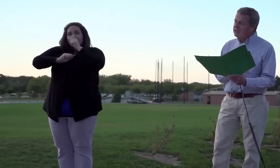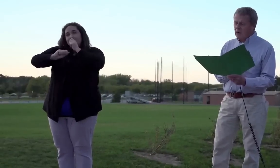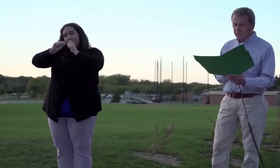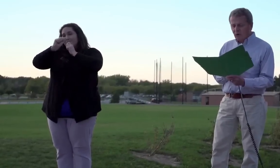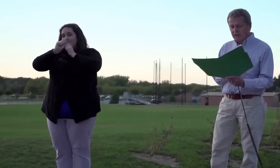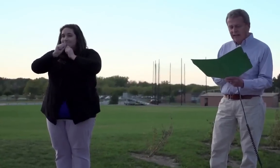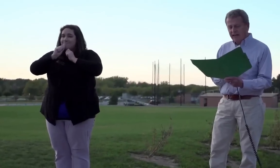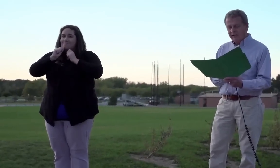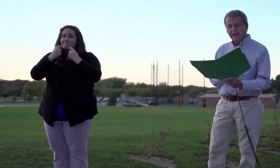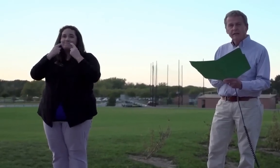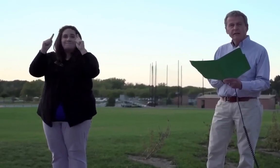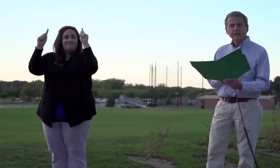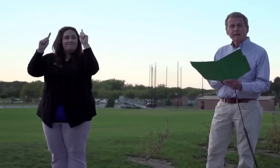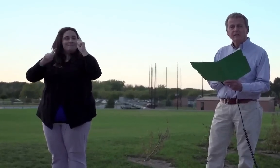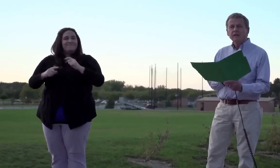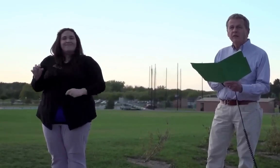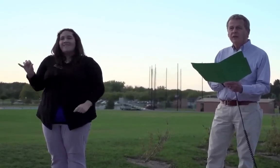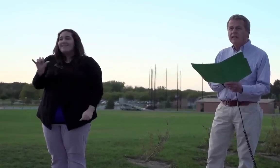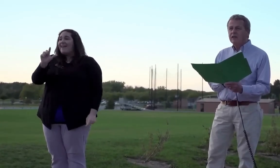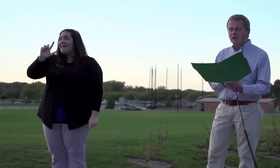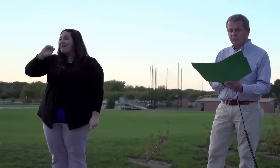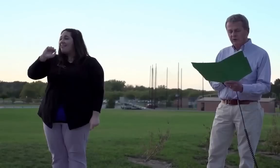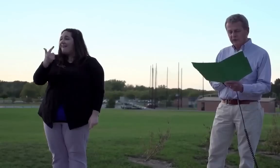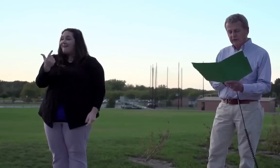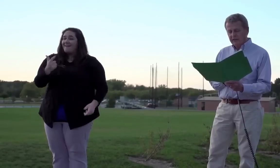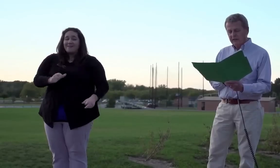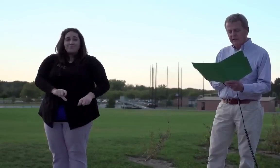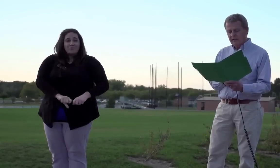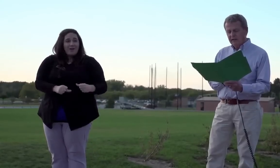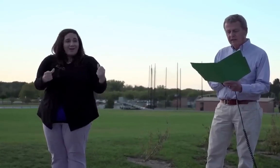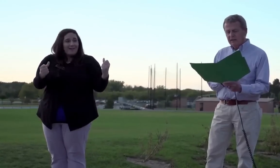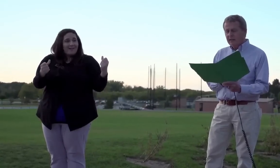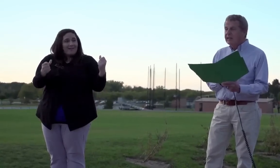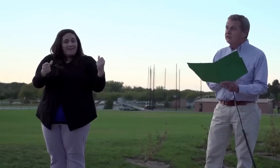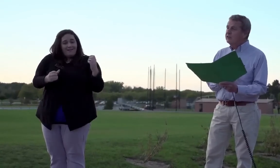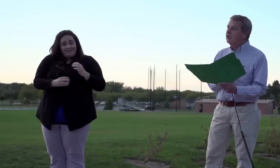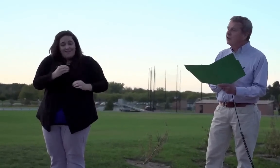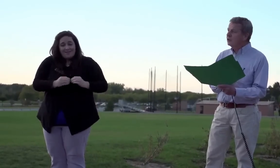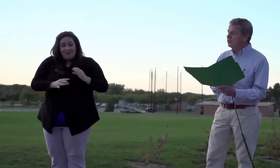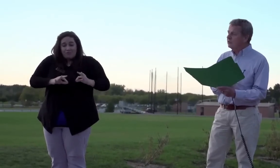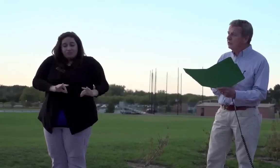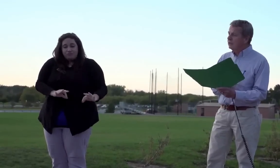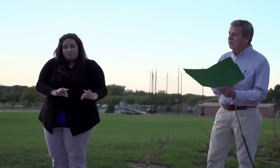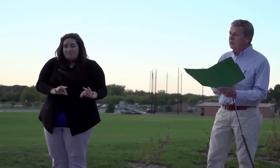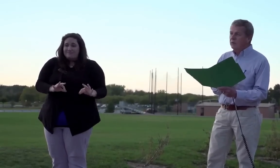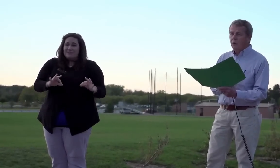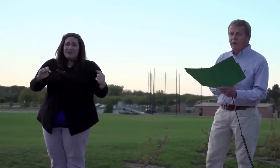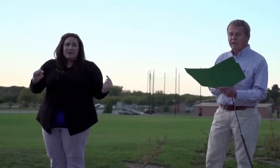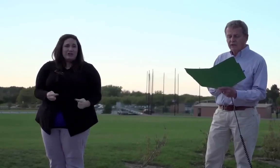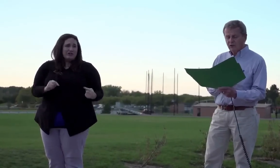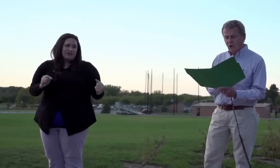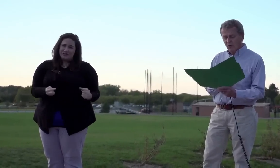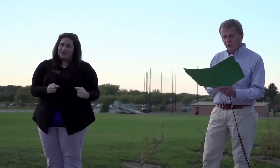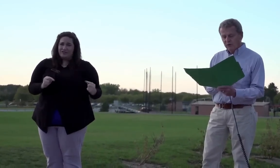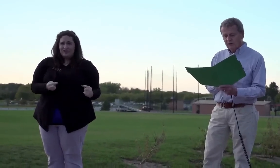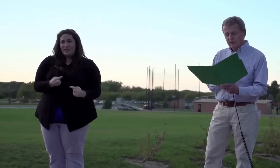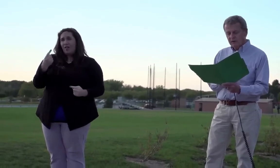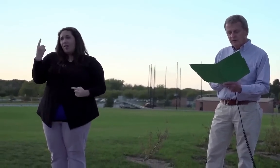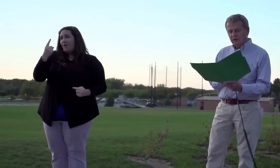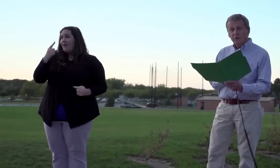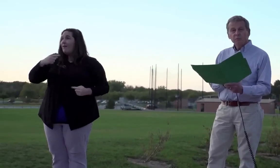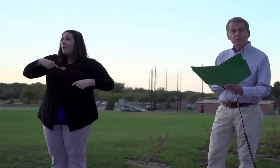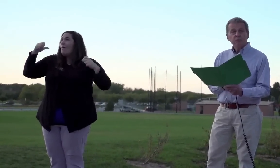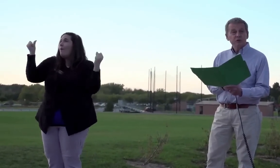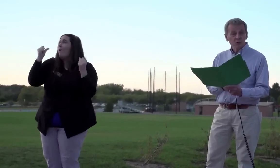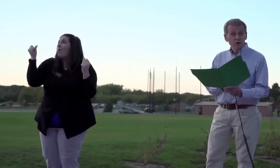leg that never heals perfectly, that still hurts when the weather gets cold, but